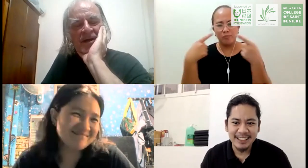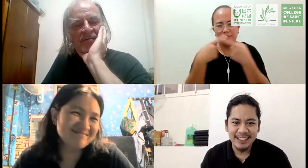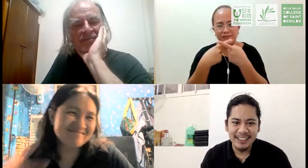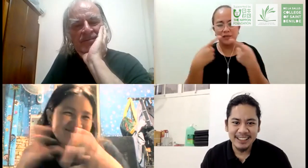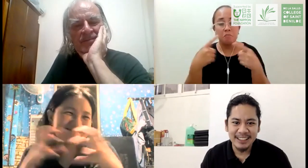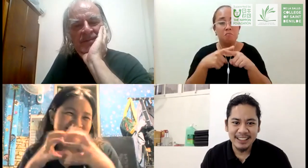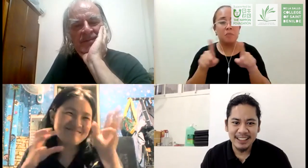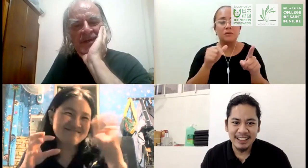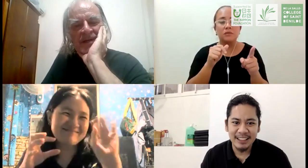have,